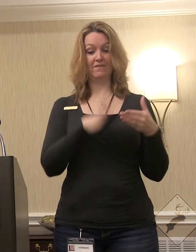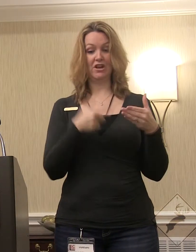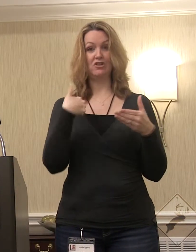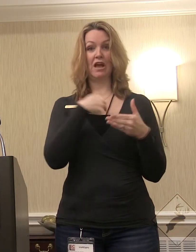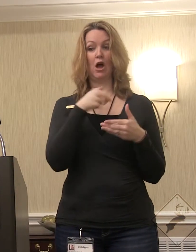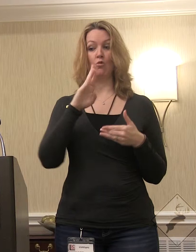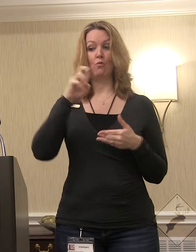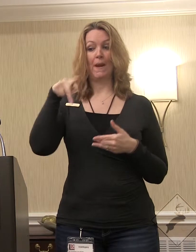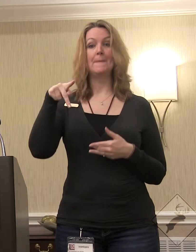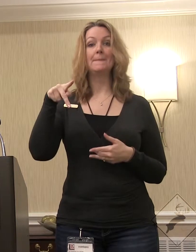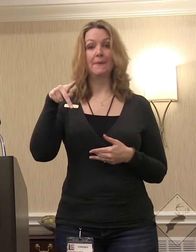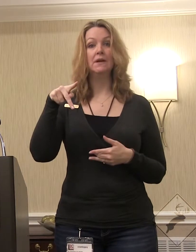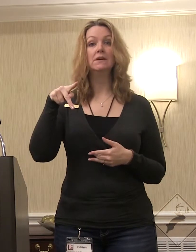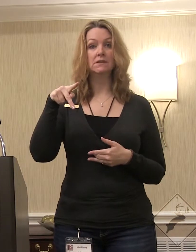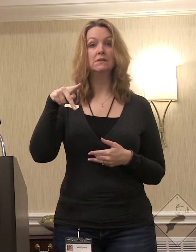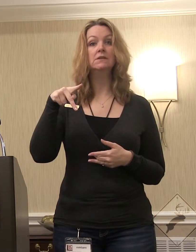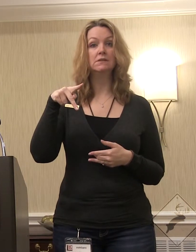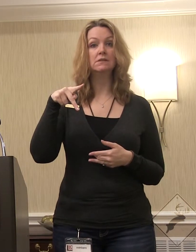ramp.